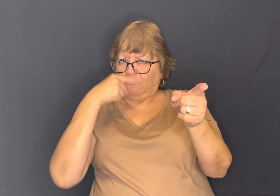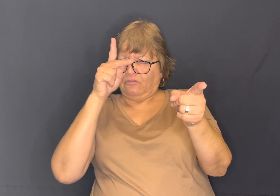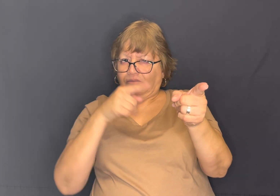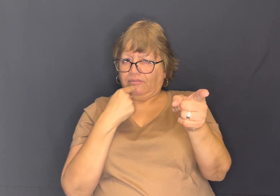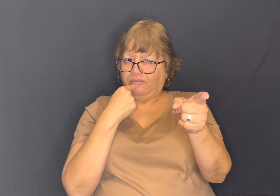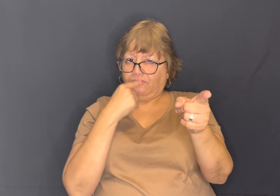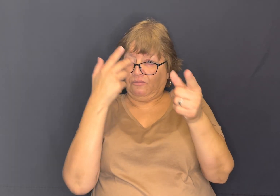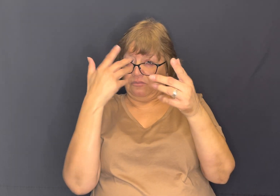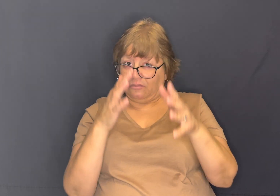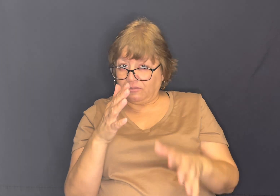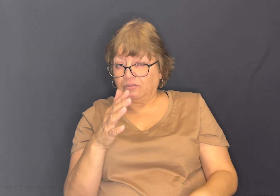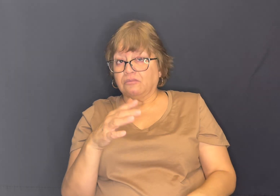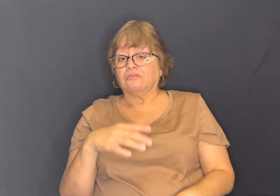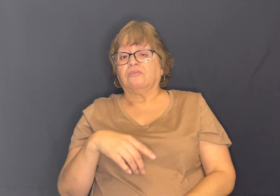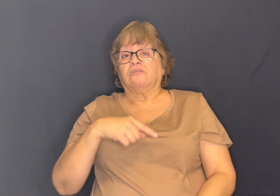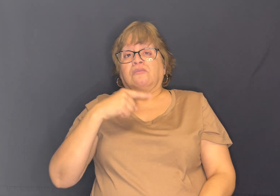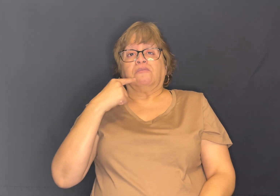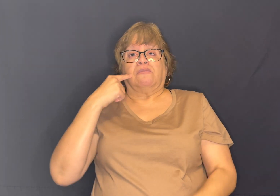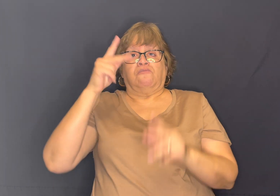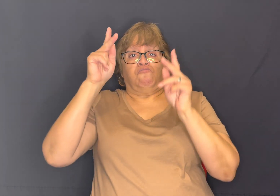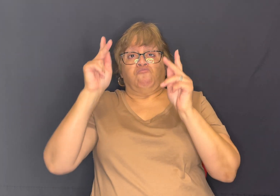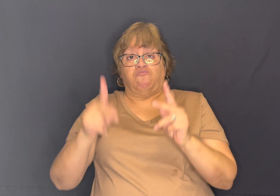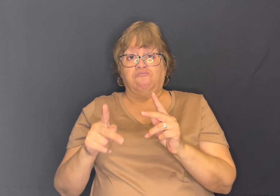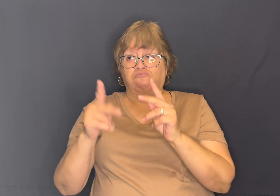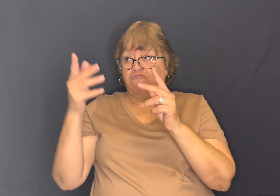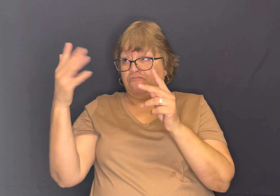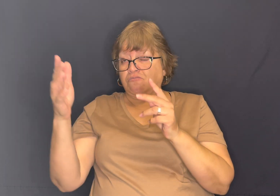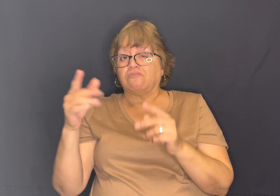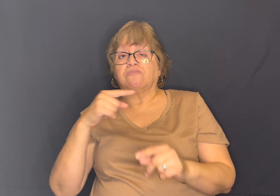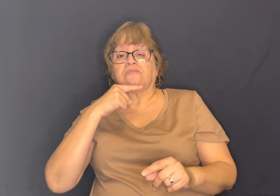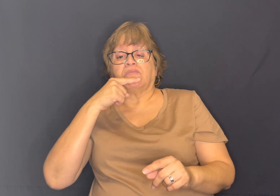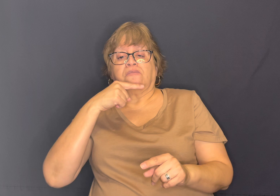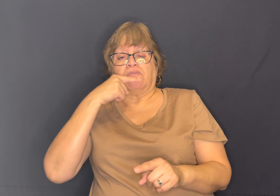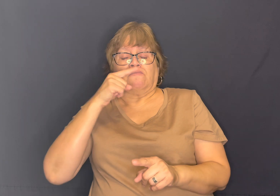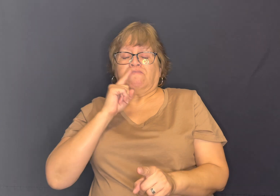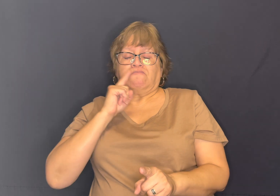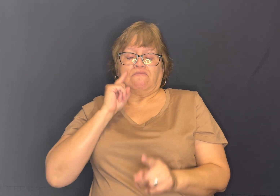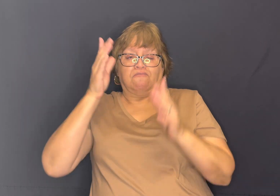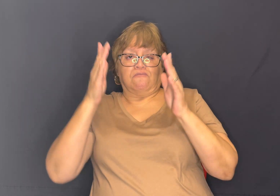Because the deaf person is looking at to see what the hearing person is saying.